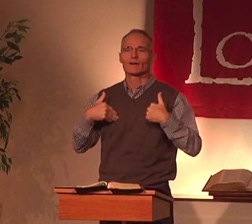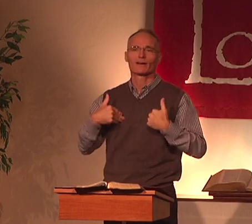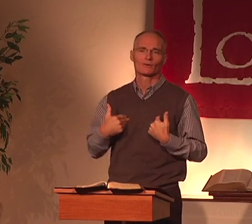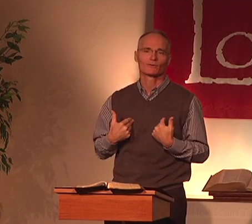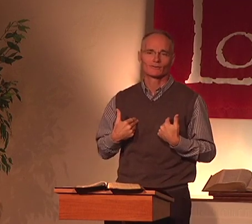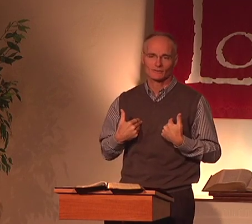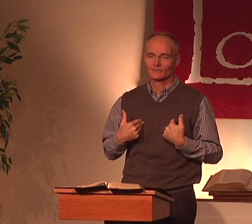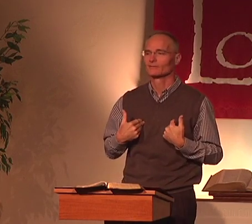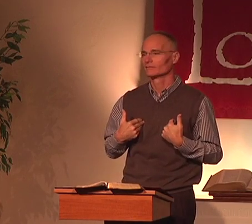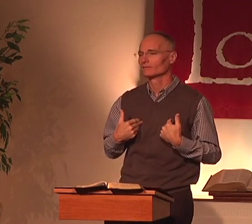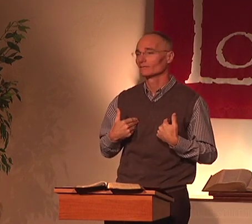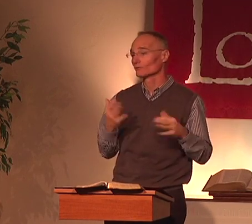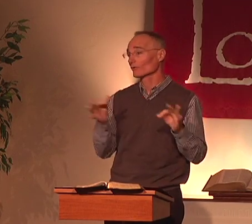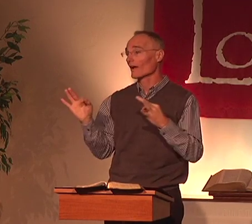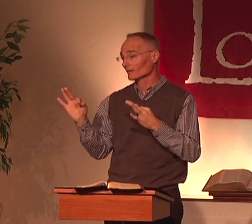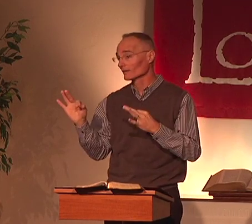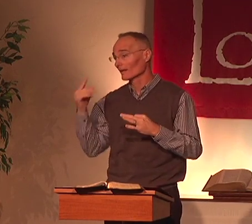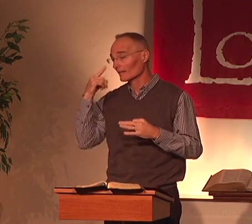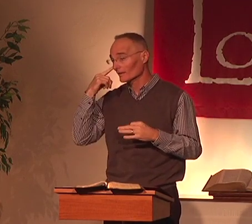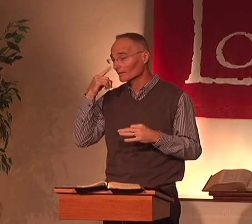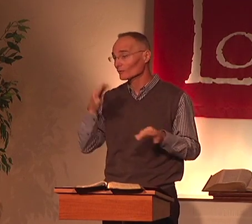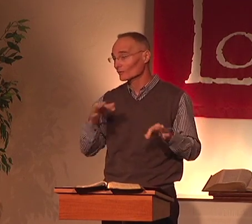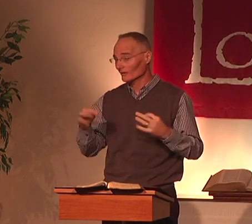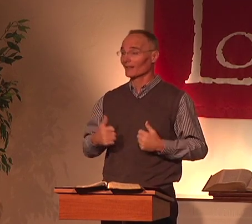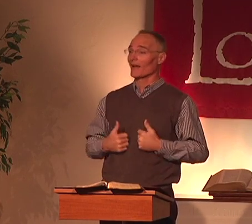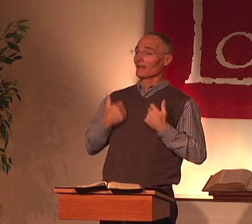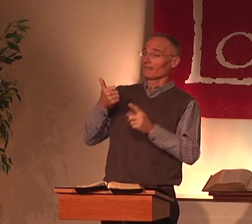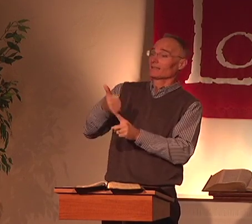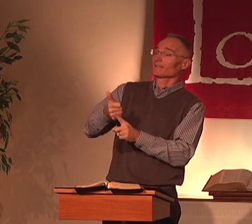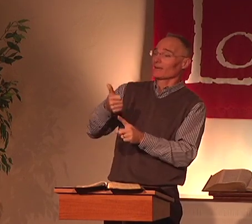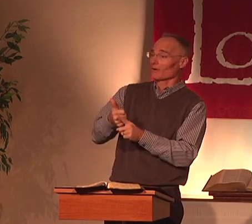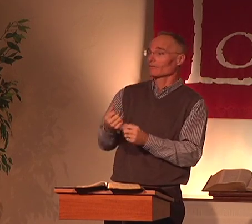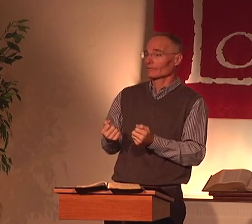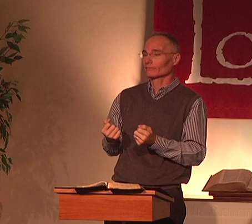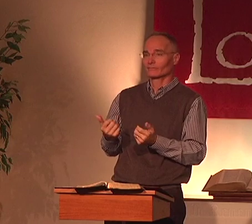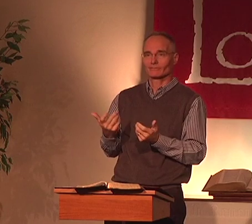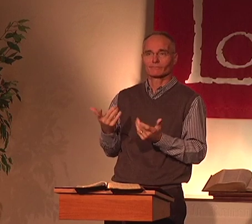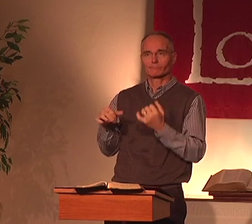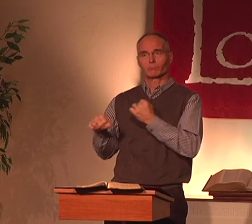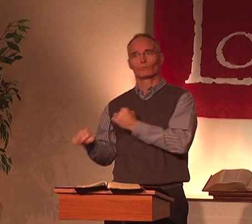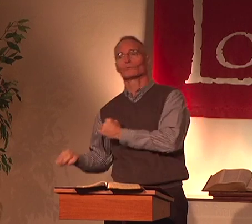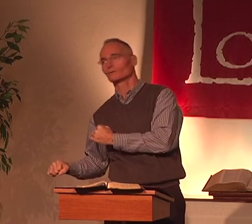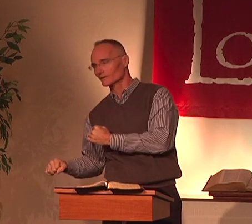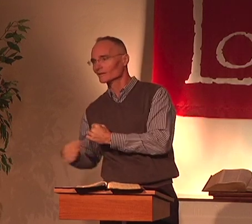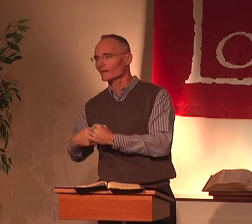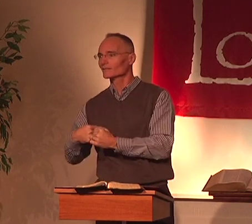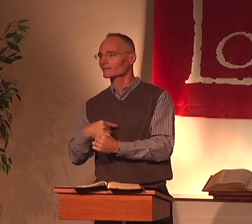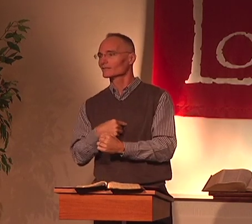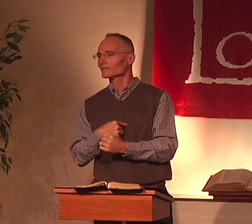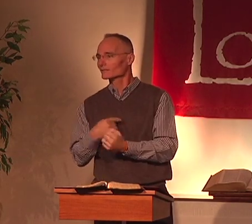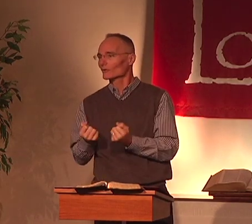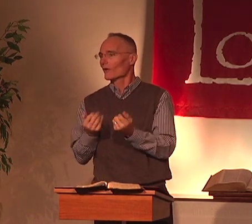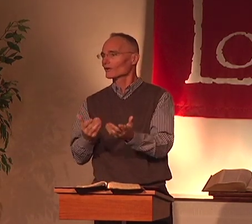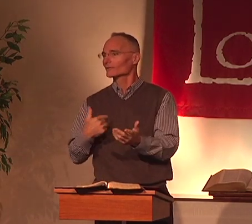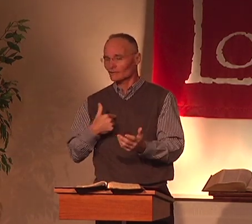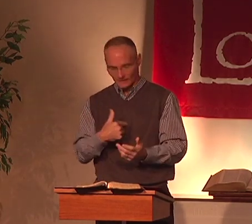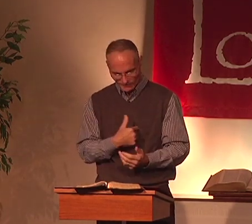We become tired Distracted I think Life itself Kind of pulls us And